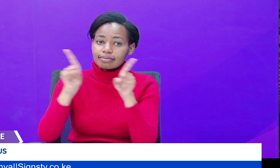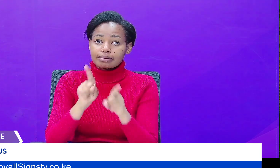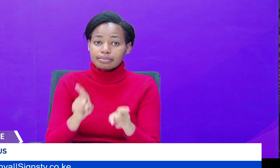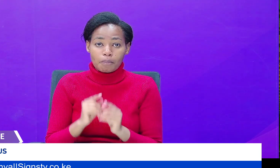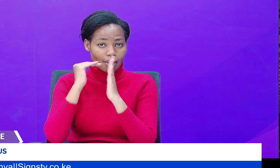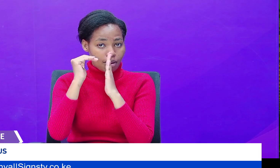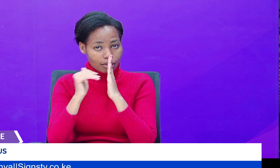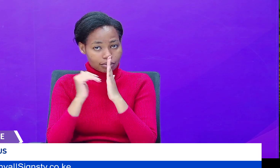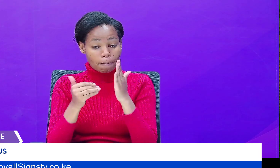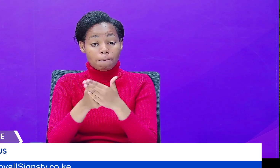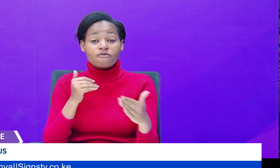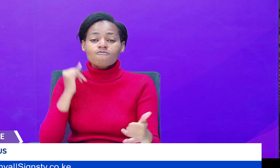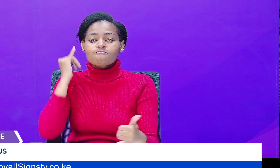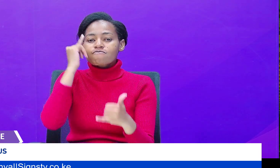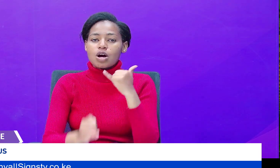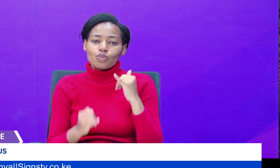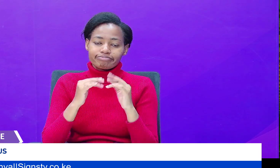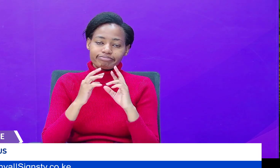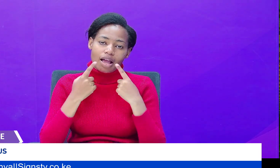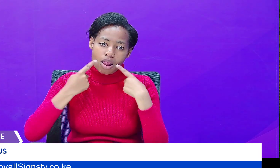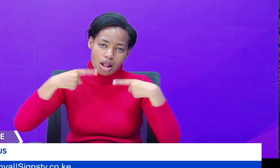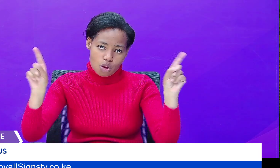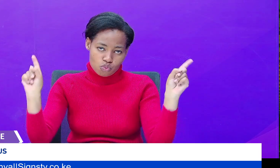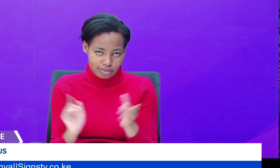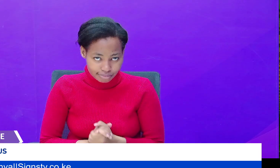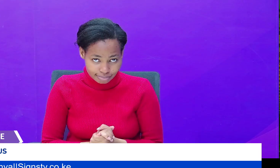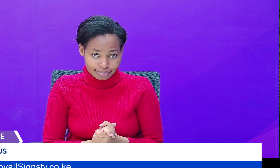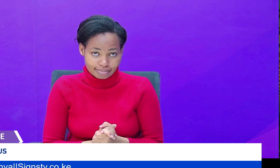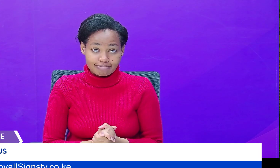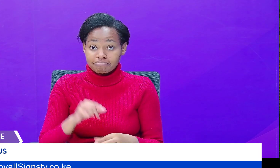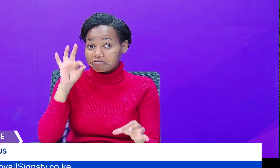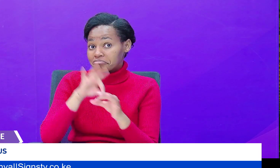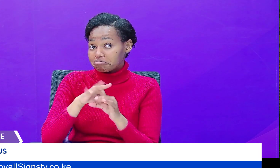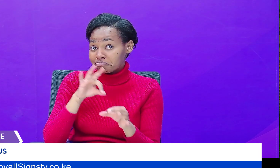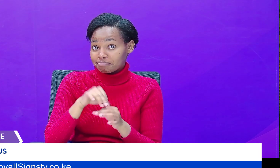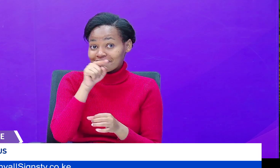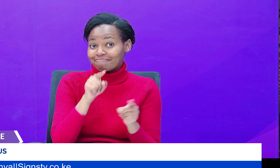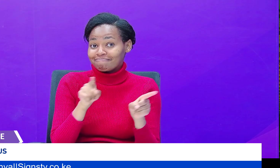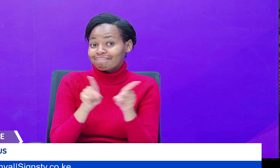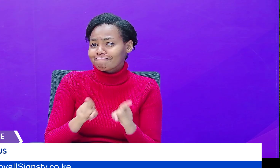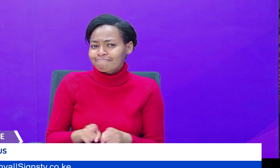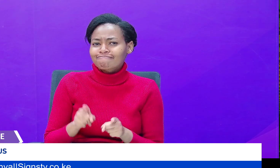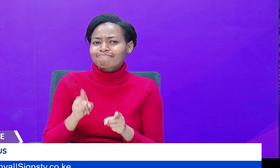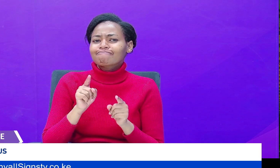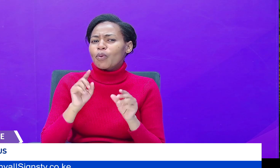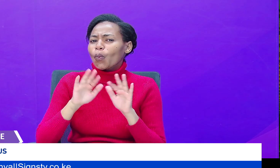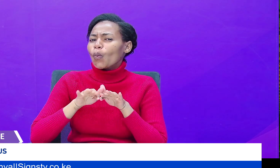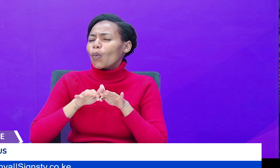any disputes are addressed before the final announcement. The election has attracted